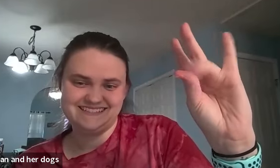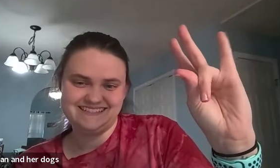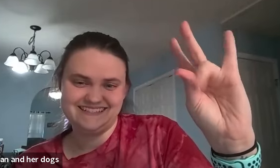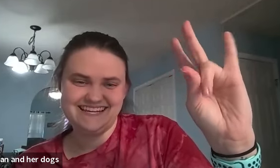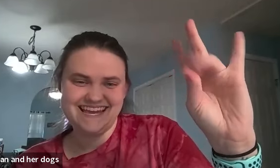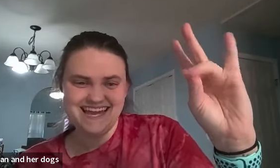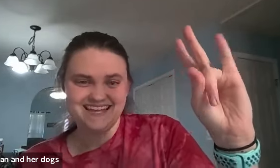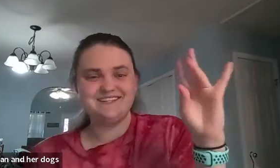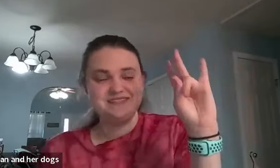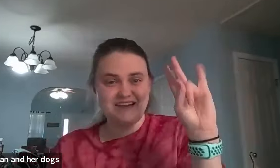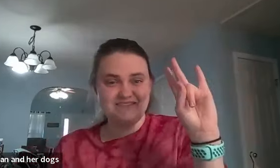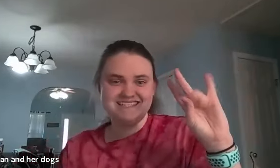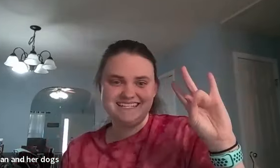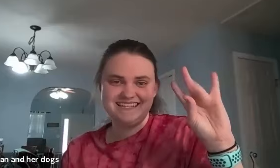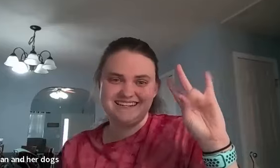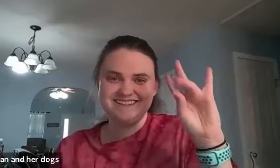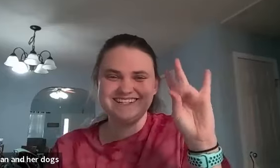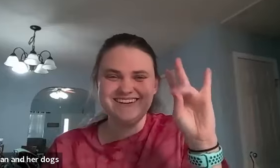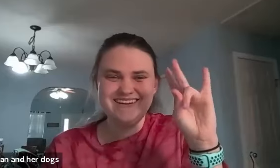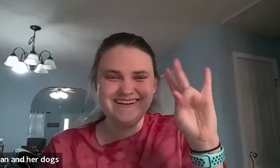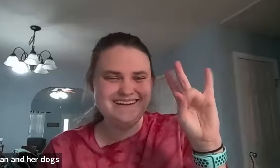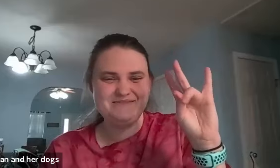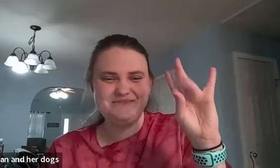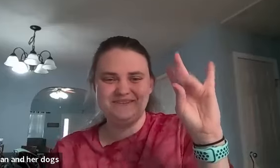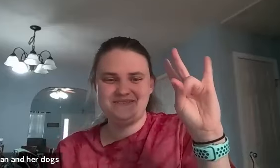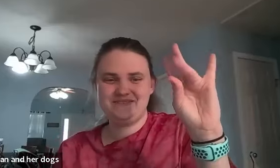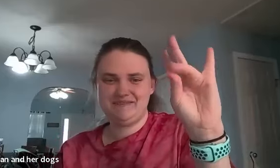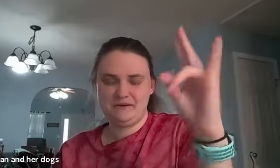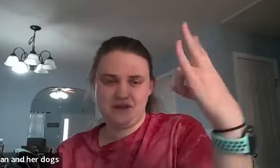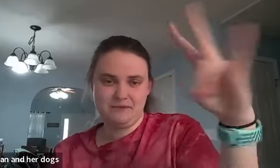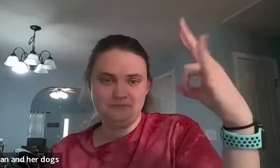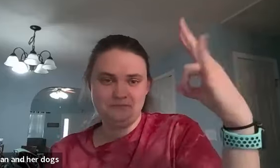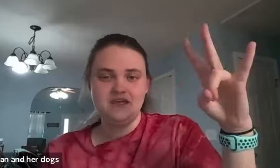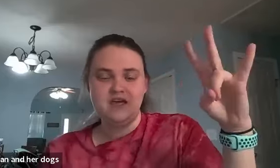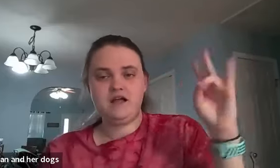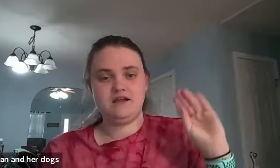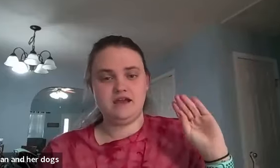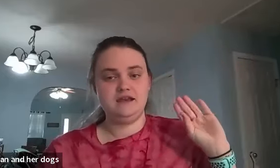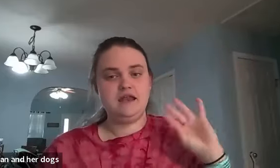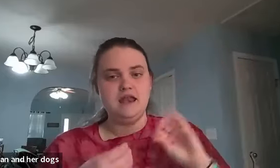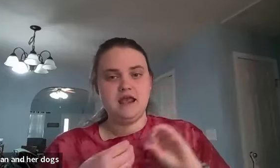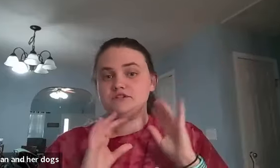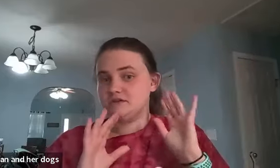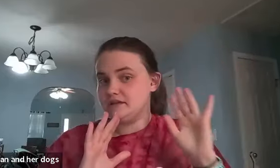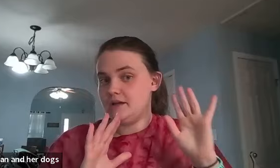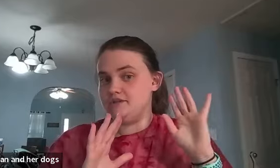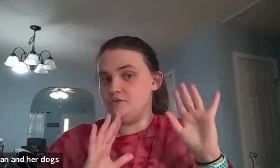Good. Yes. So 17. Good job. Okay. All right. Now we'll do I'm going to do